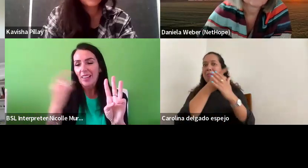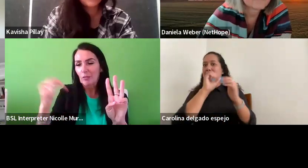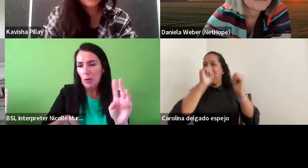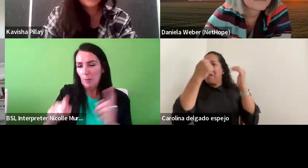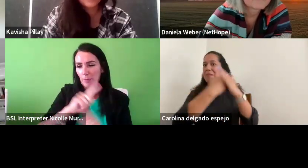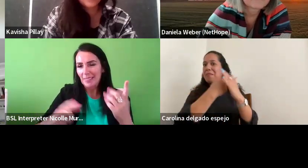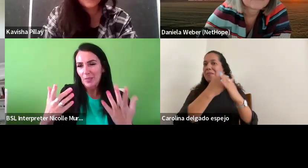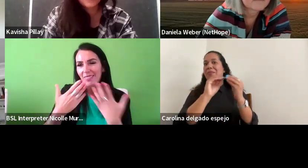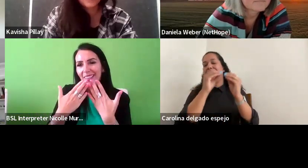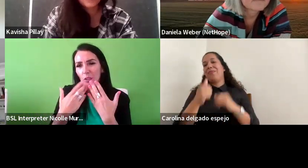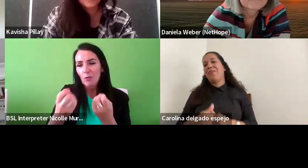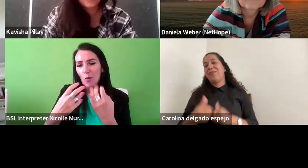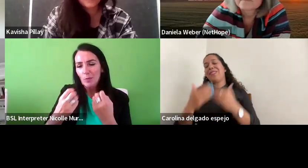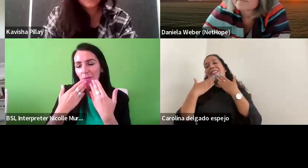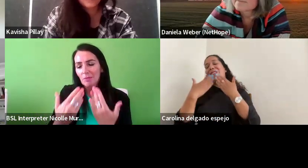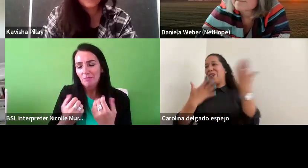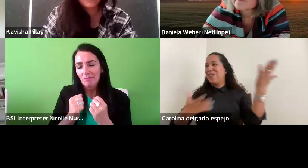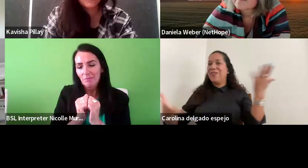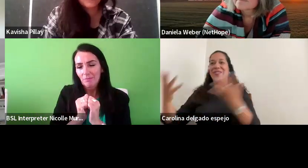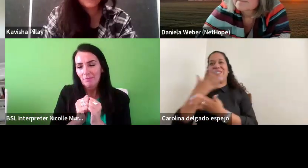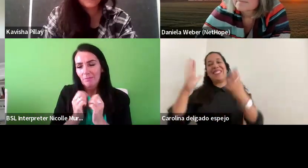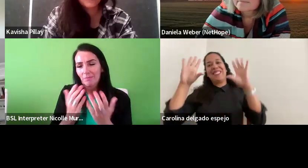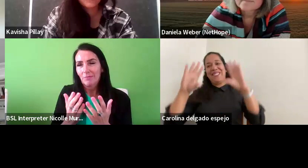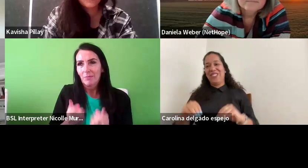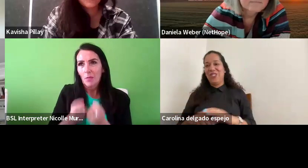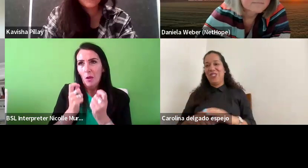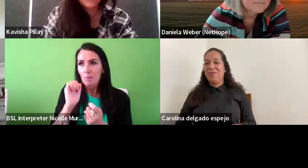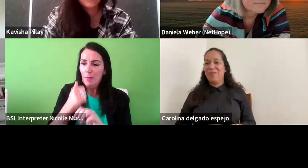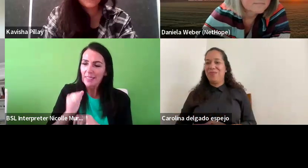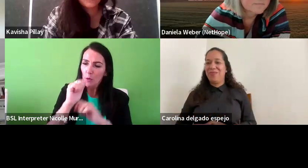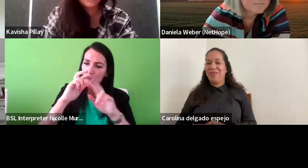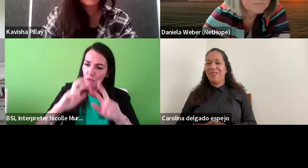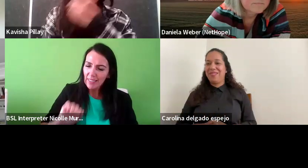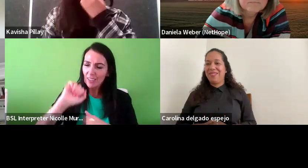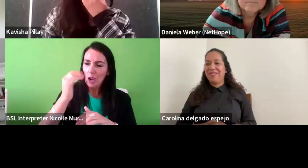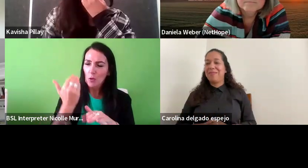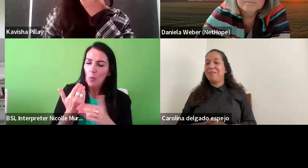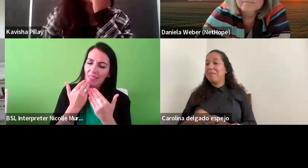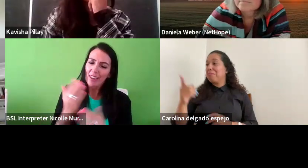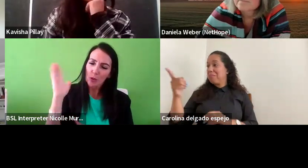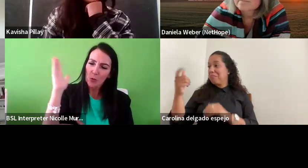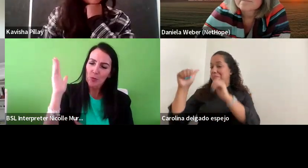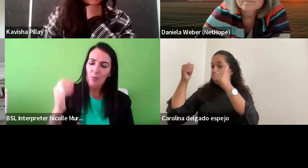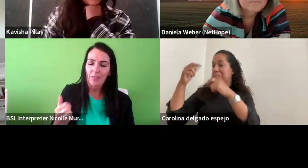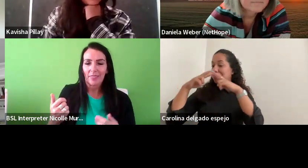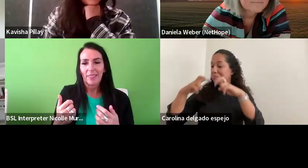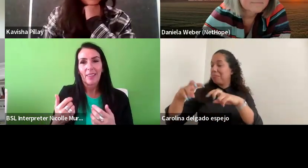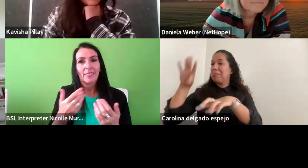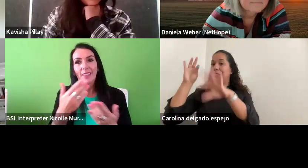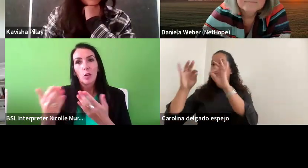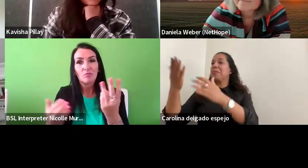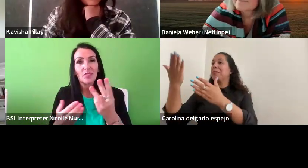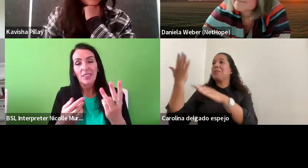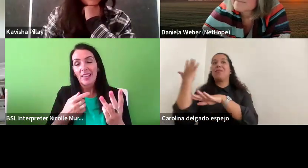today and giving us their insightful points based on the research, based on the work that they do. I am going to open up for you just to give